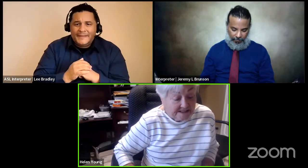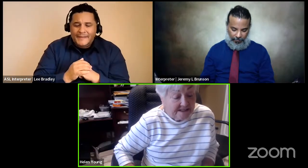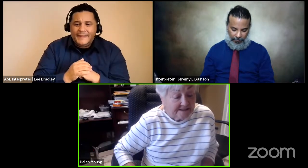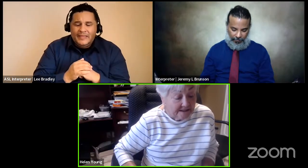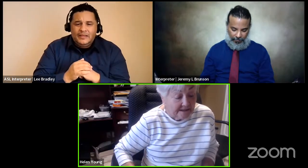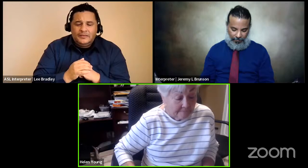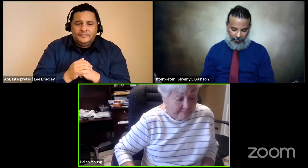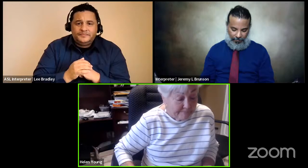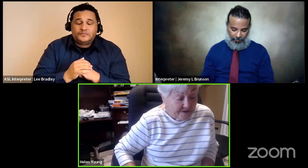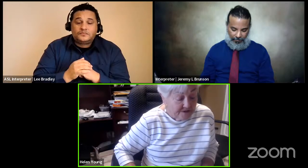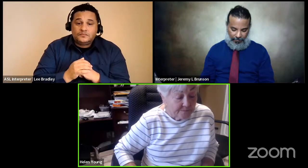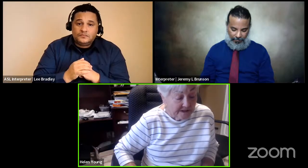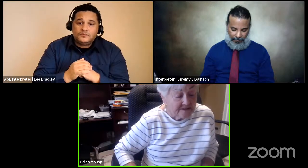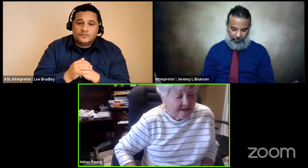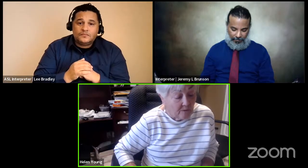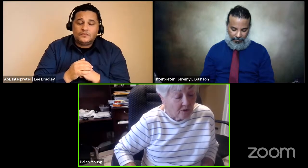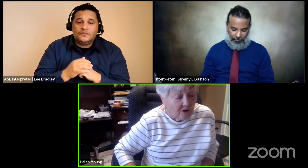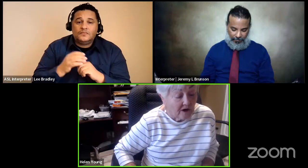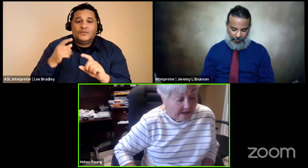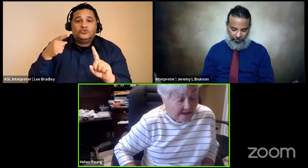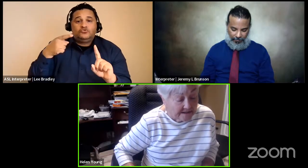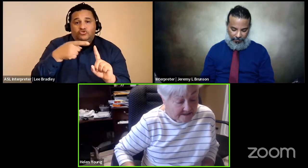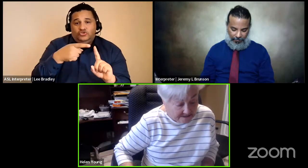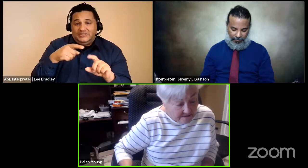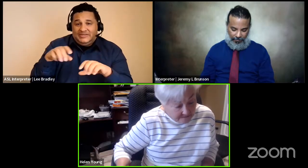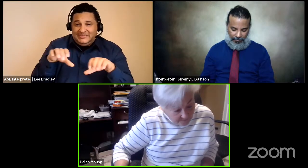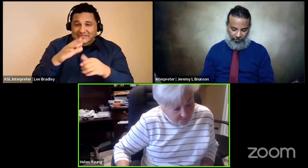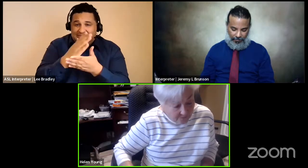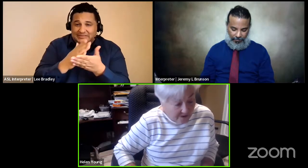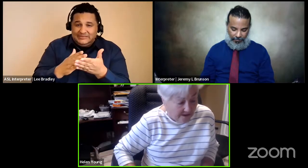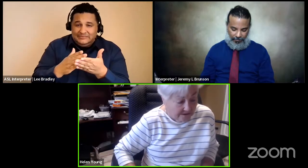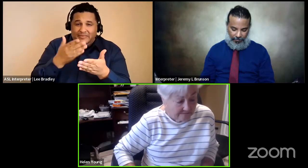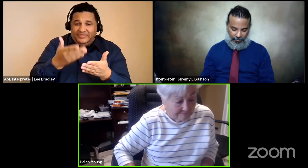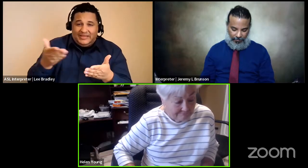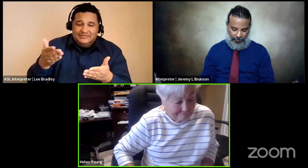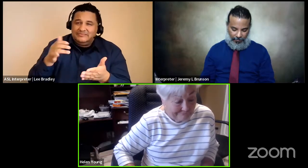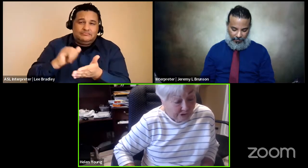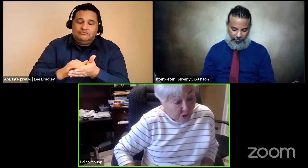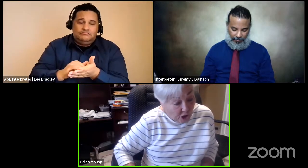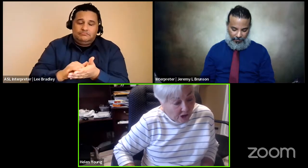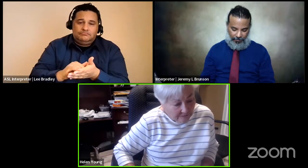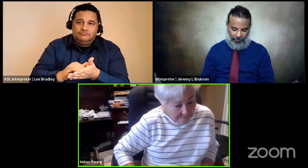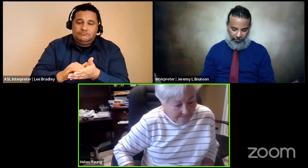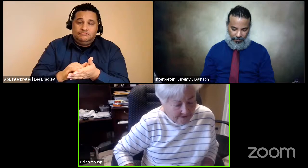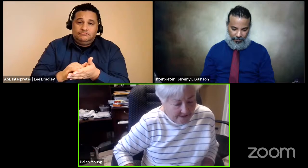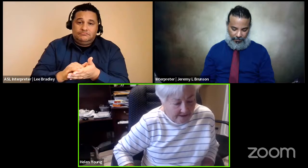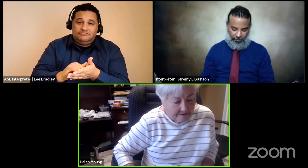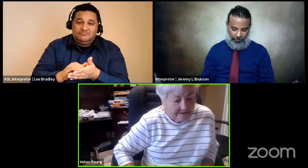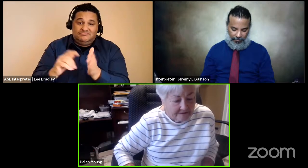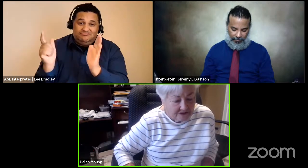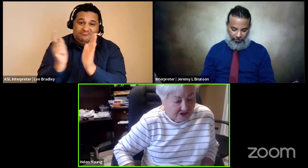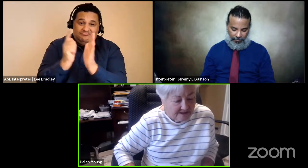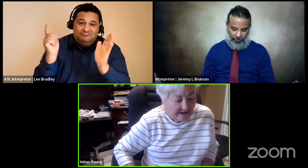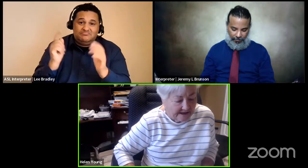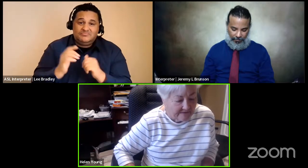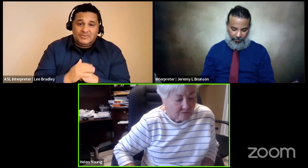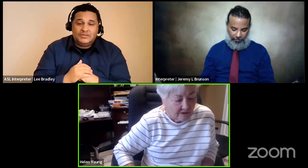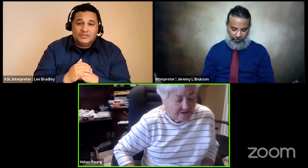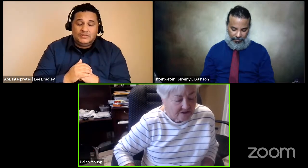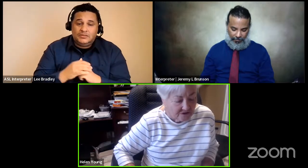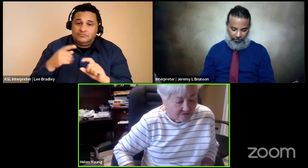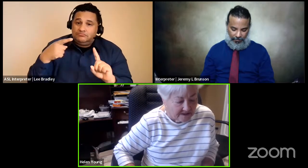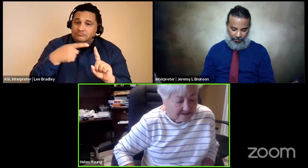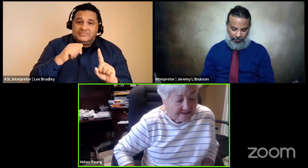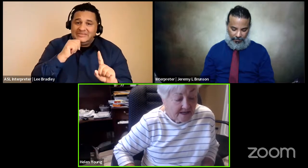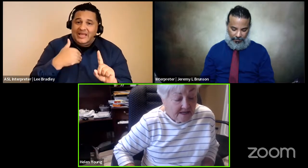she did some things that were against the law, and she did not have a